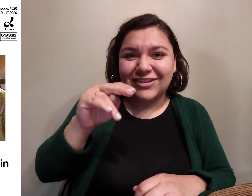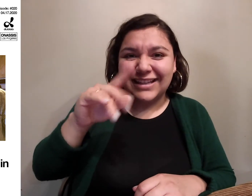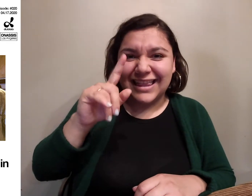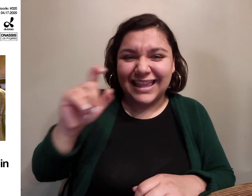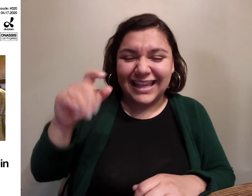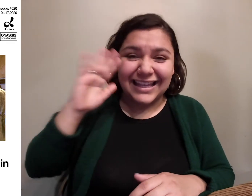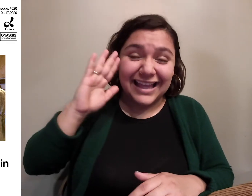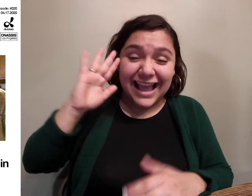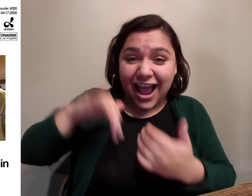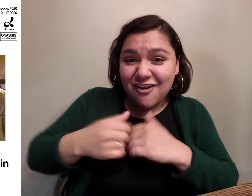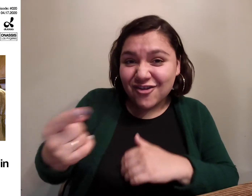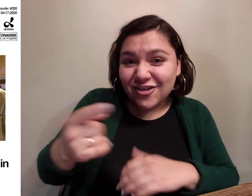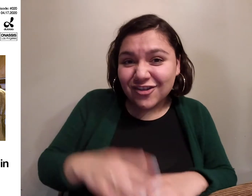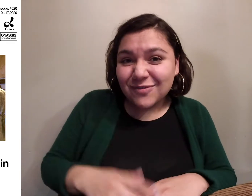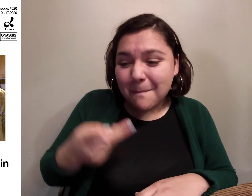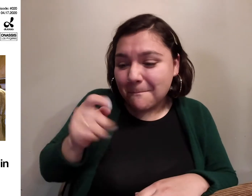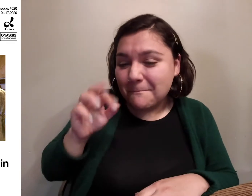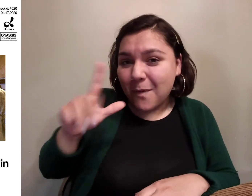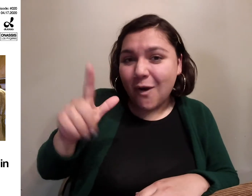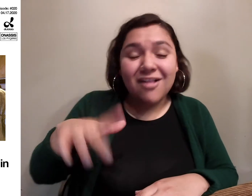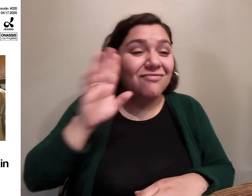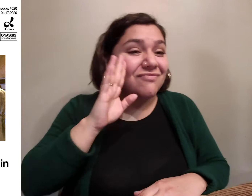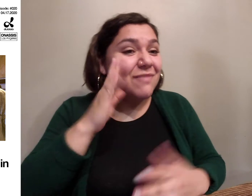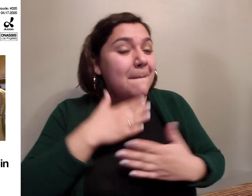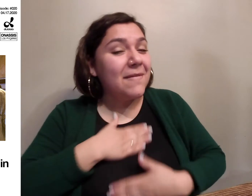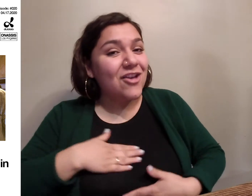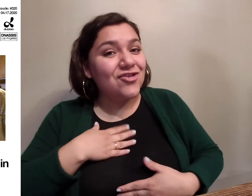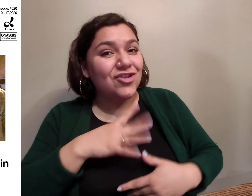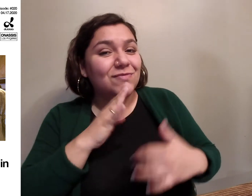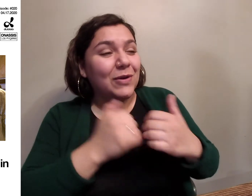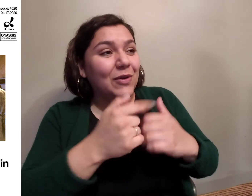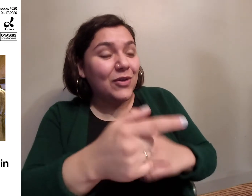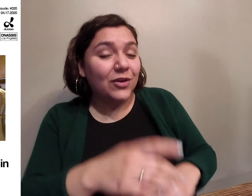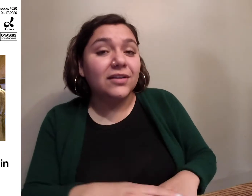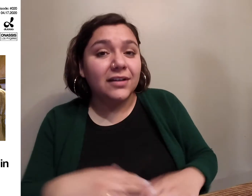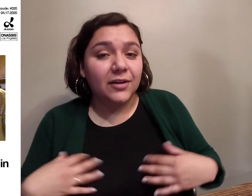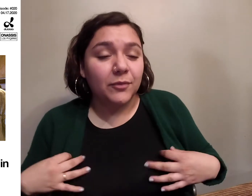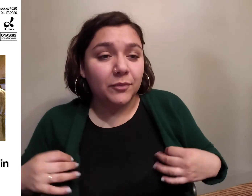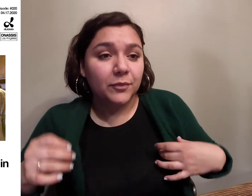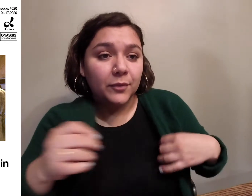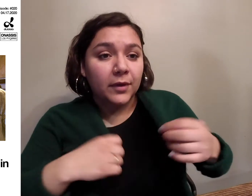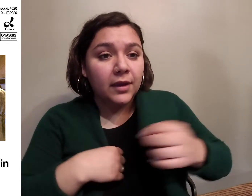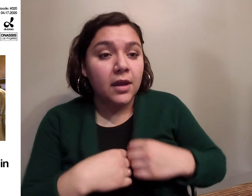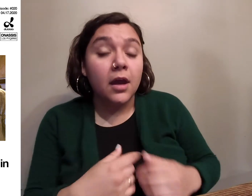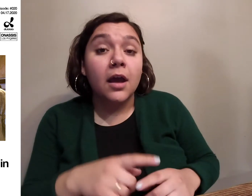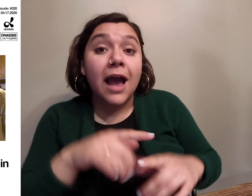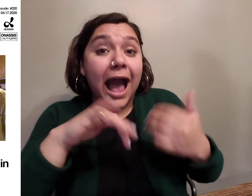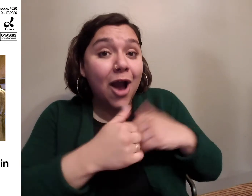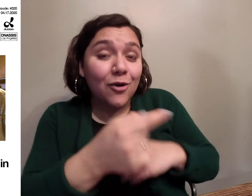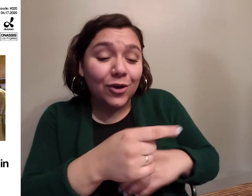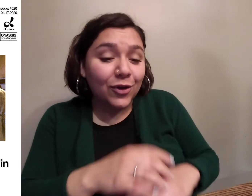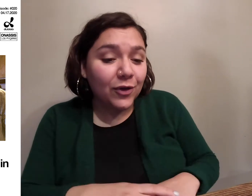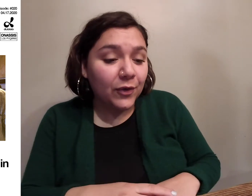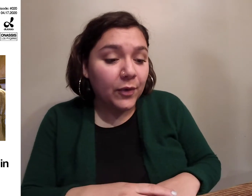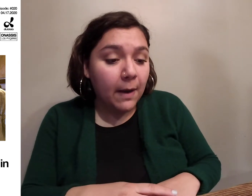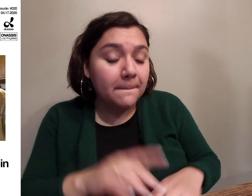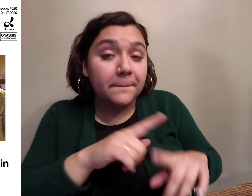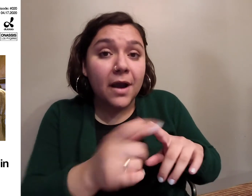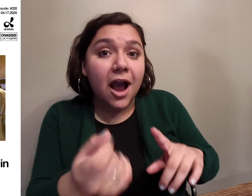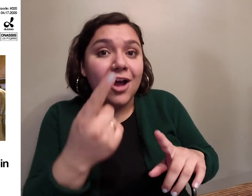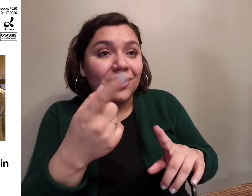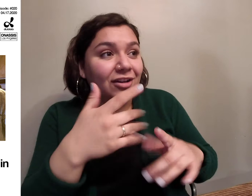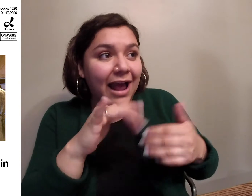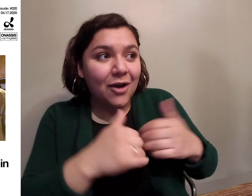it's such a pleasure to speak with you. How am I? I'm alive. Yes. I'm